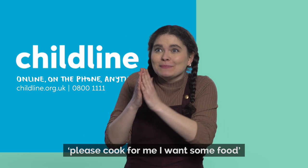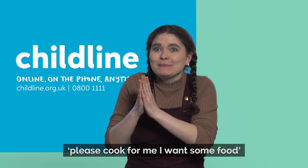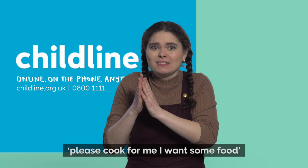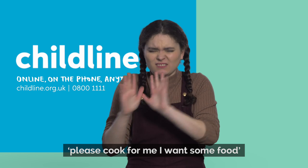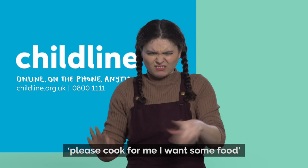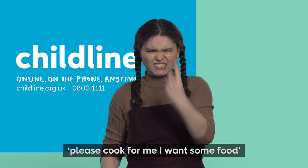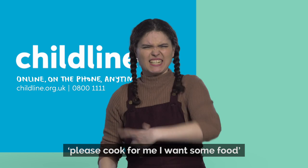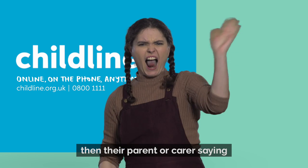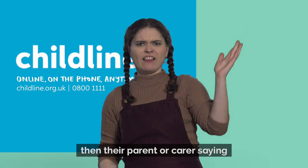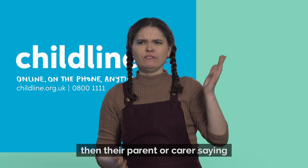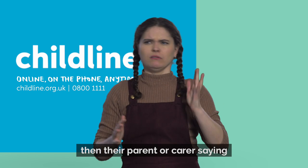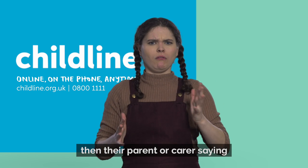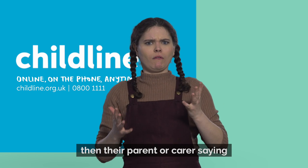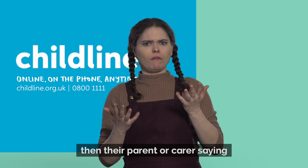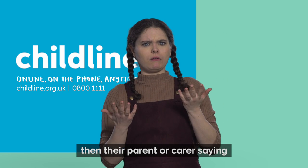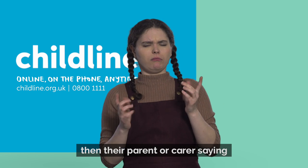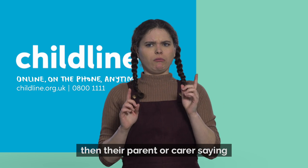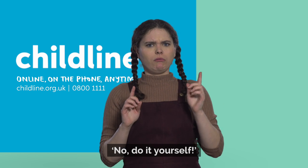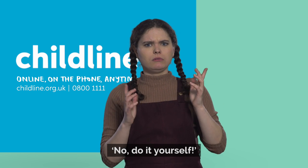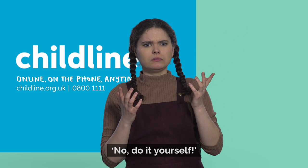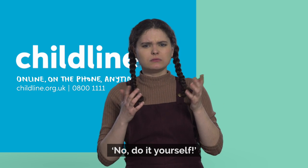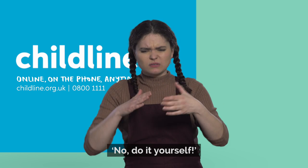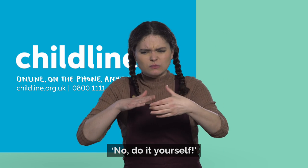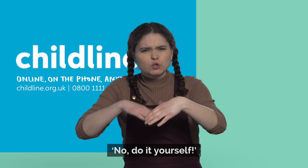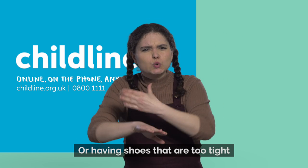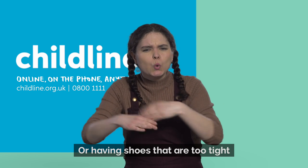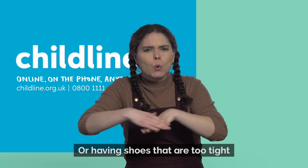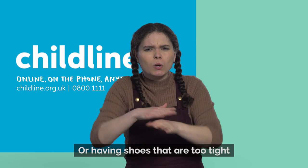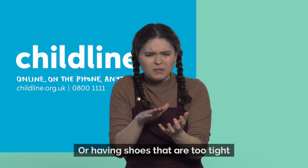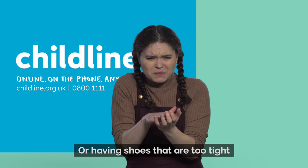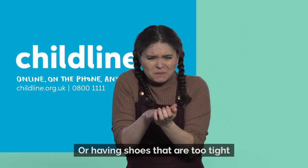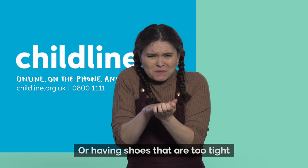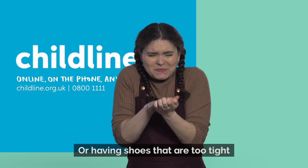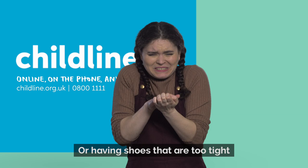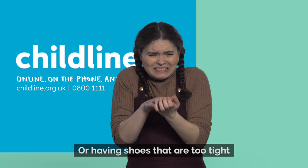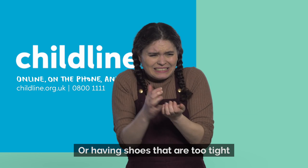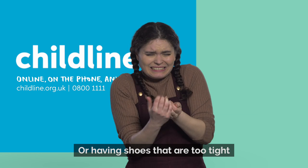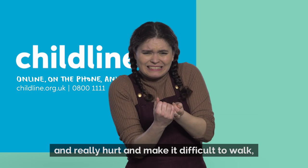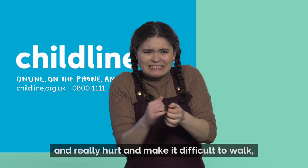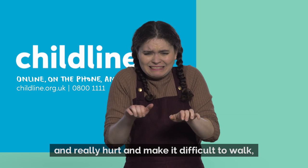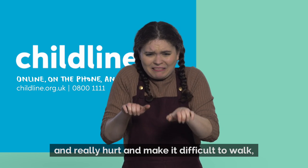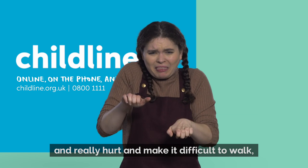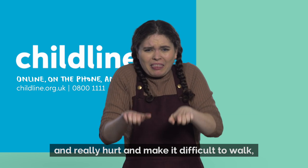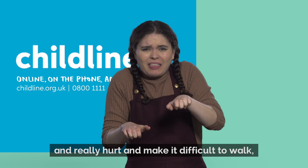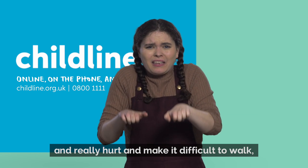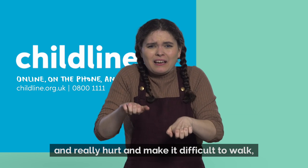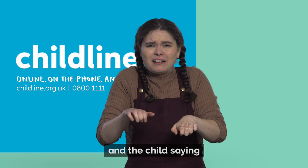I want some food. Then their parent or carer saying, no, do it yourself. Or having shoes that are too tight and really hurt and make it difficult to walk.